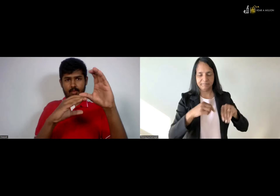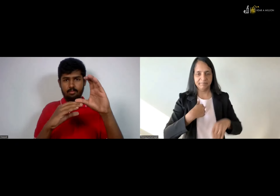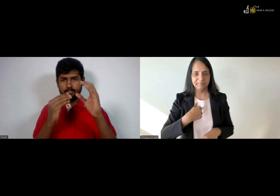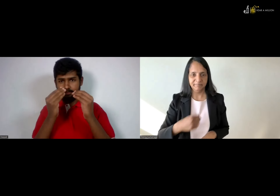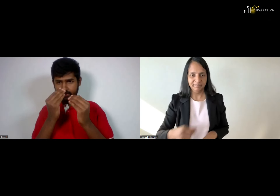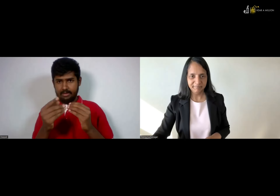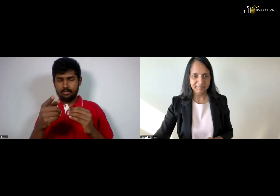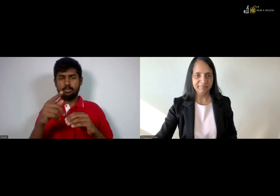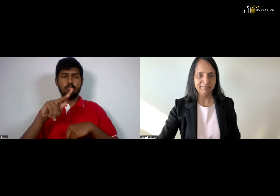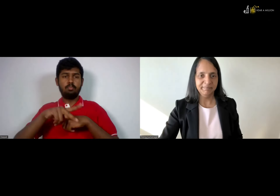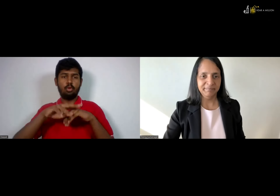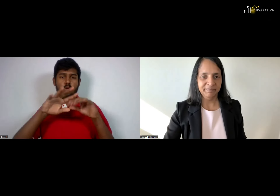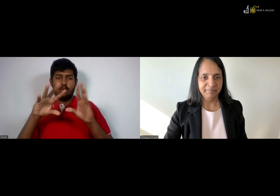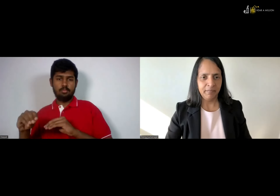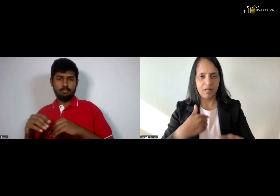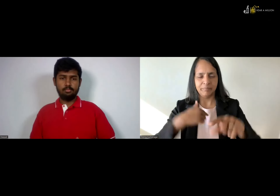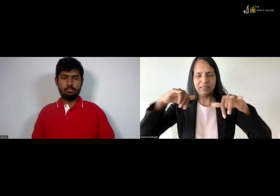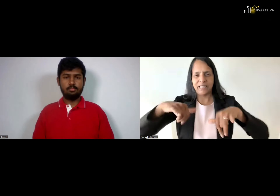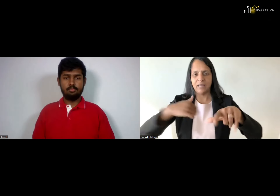Can you please have I here?